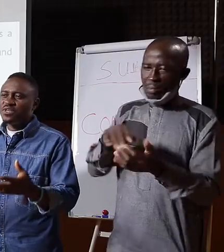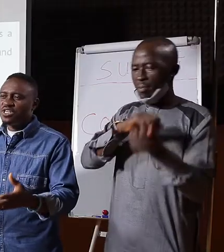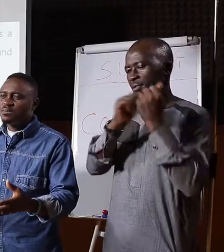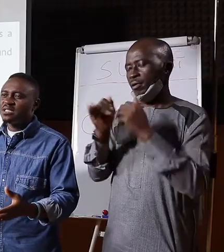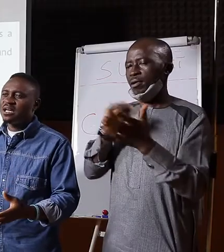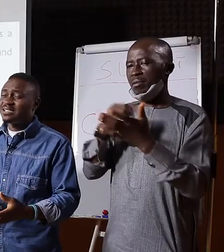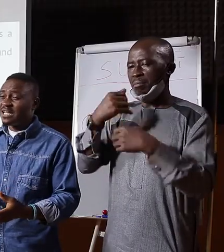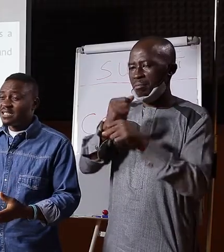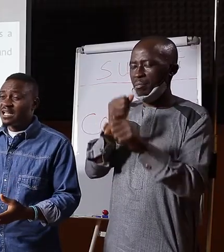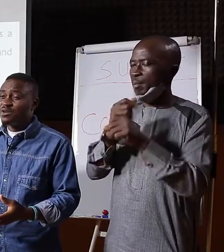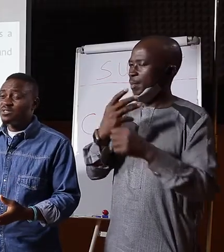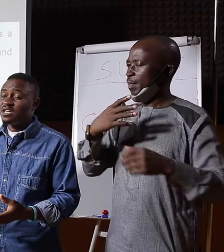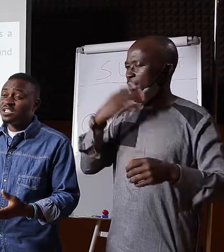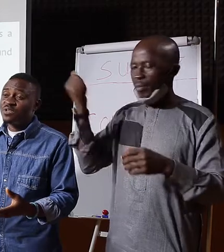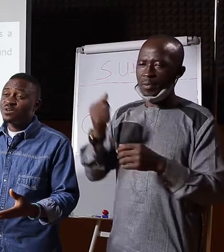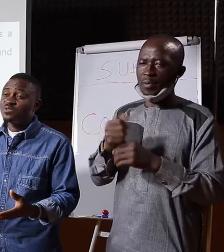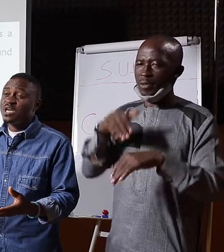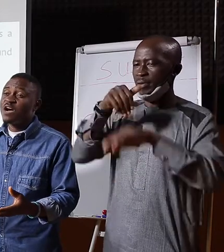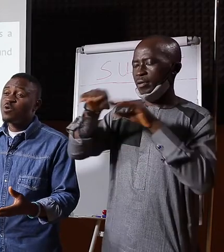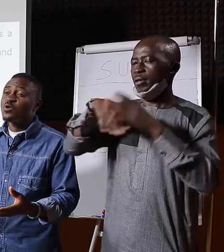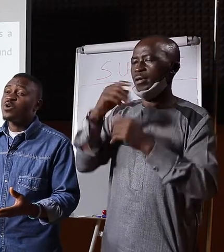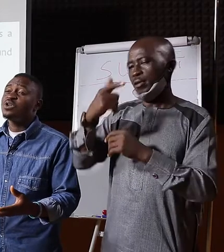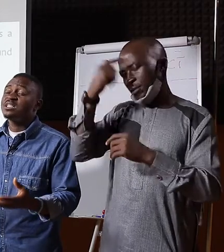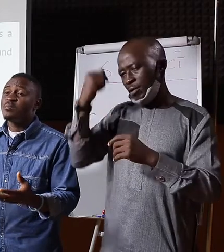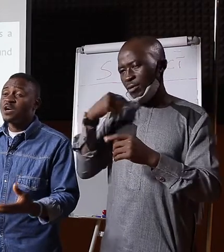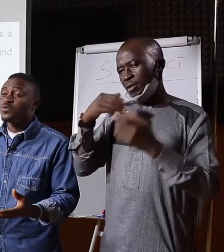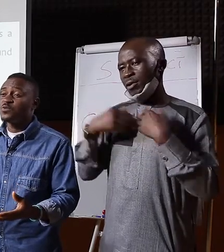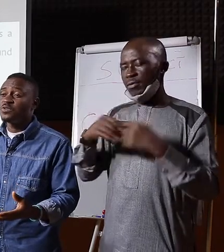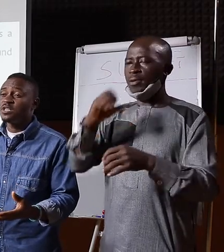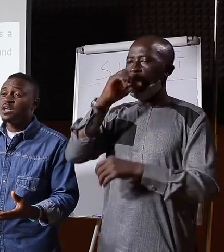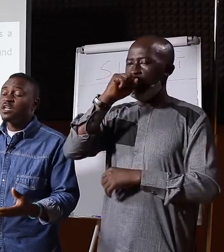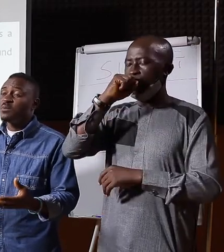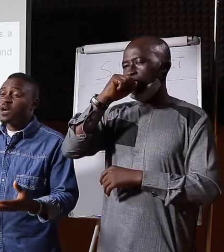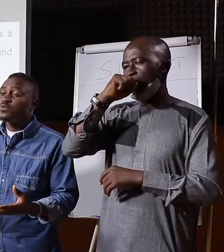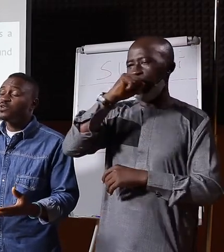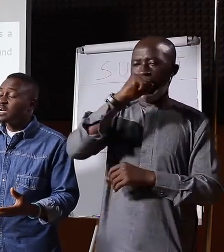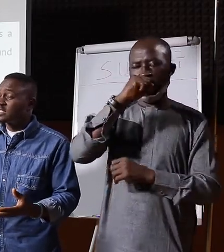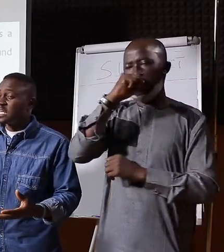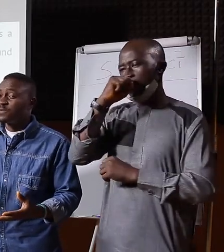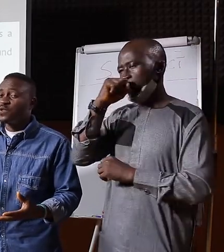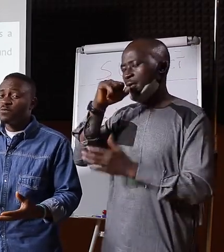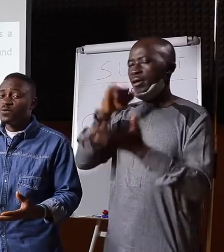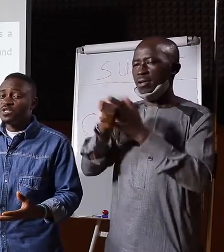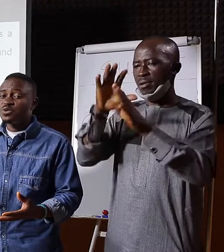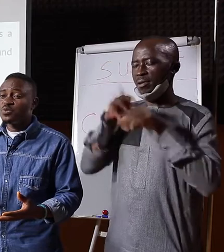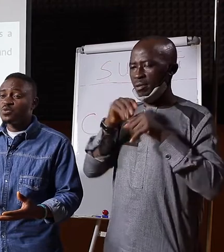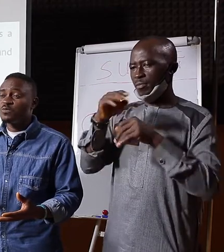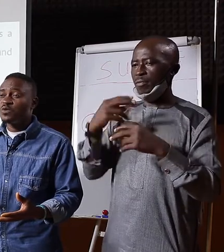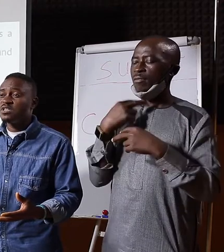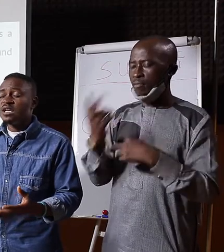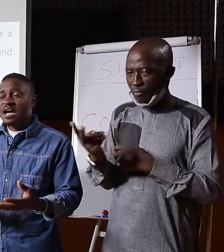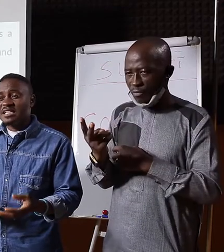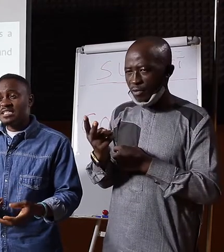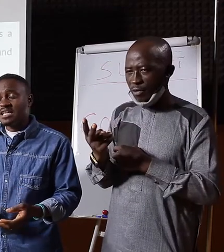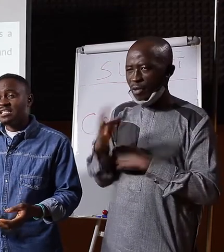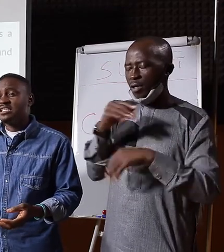it and make it better and send it out? It's because we have what we call the microphone. The microphone accepts your voice, your tone of